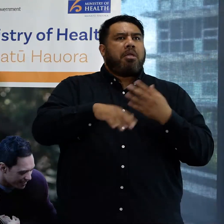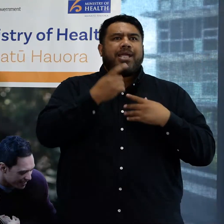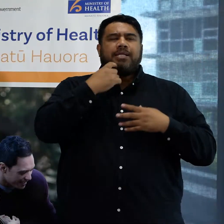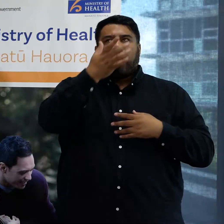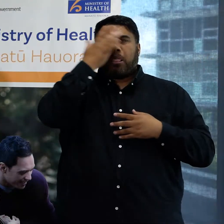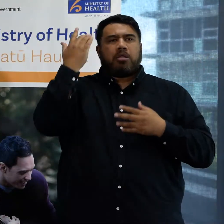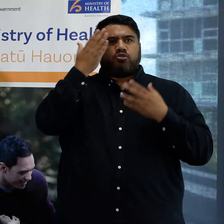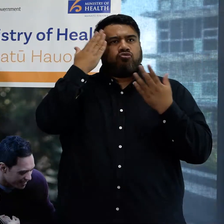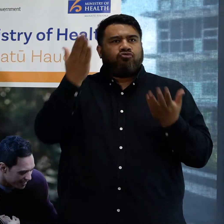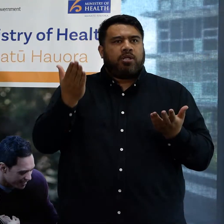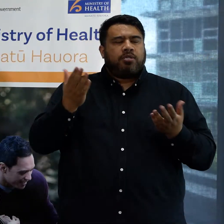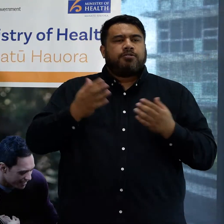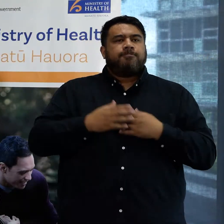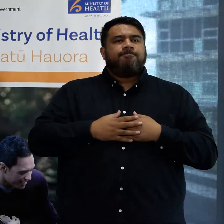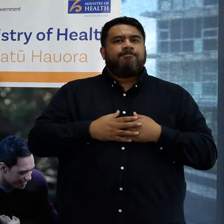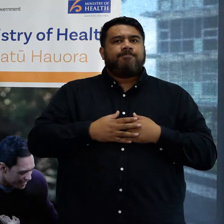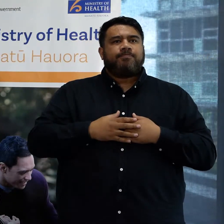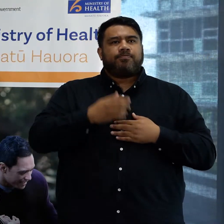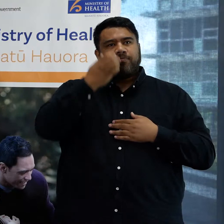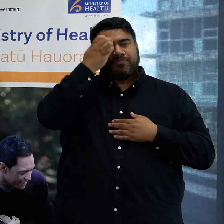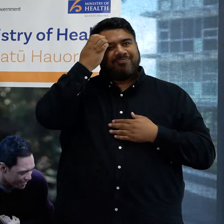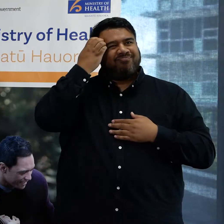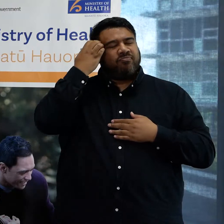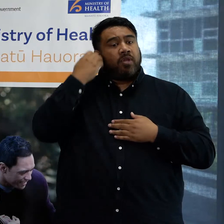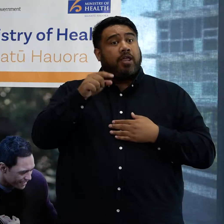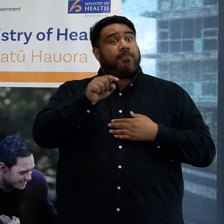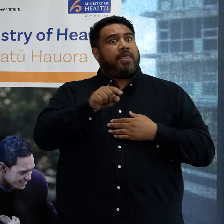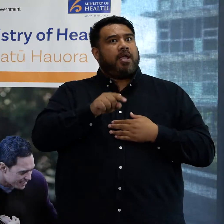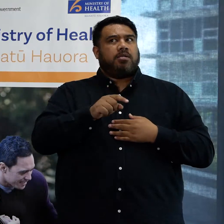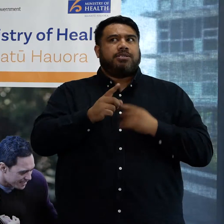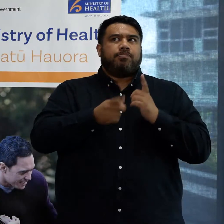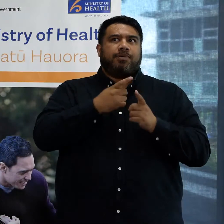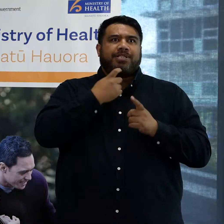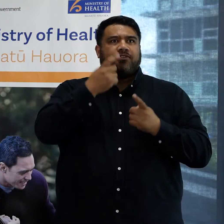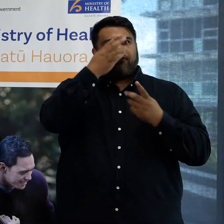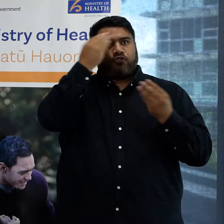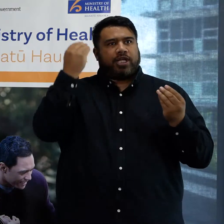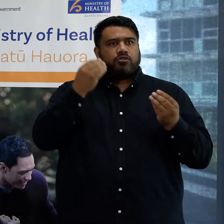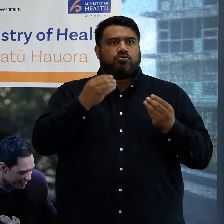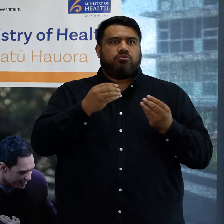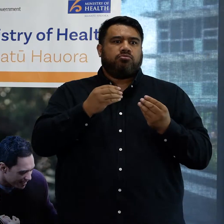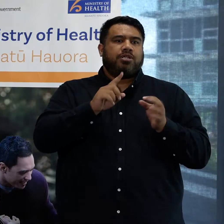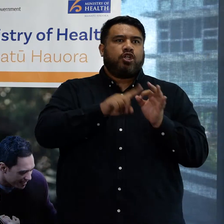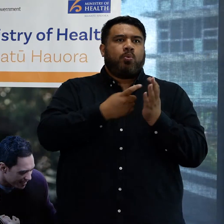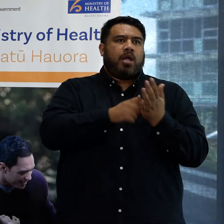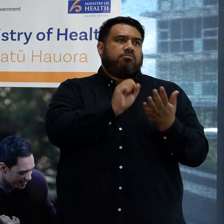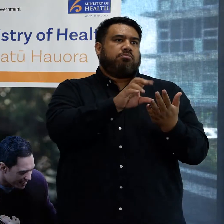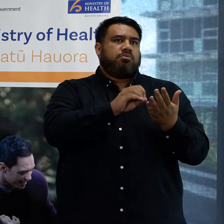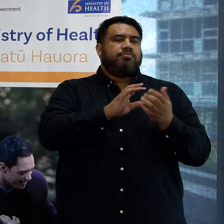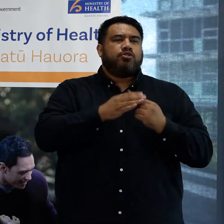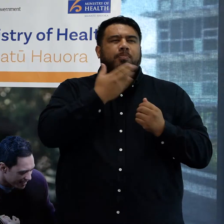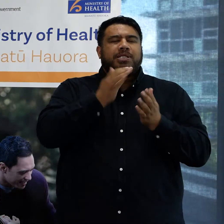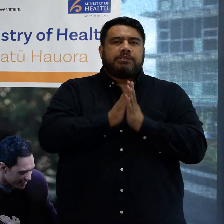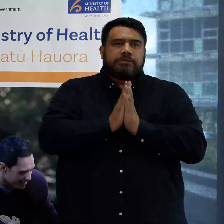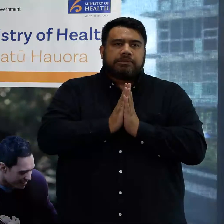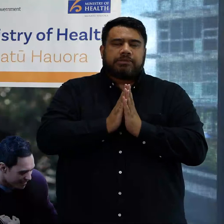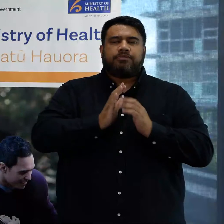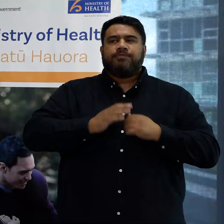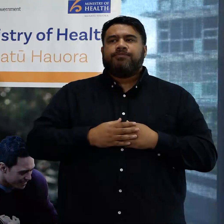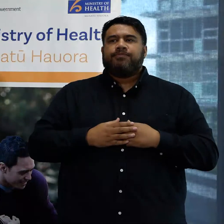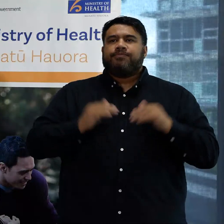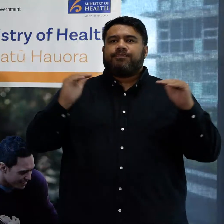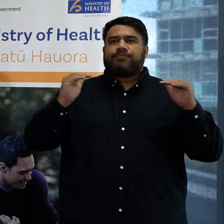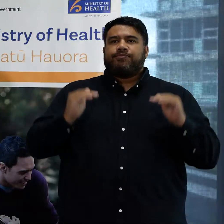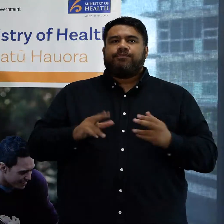where it's much less likely to have a record of all the people who were there otherwise. In addition to using the